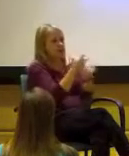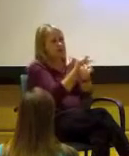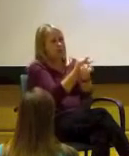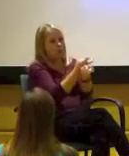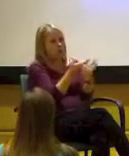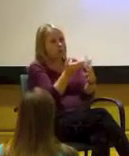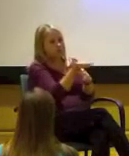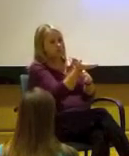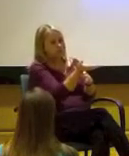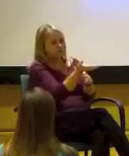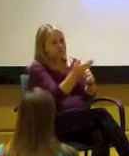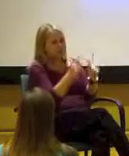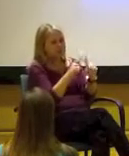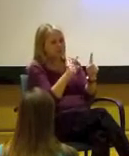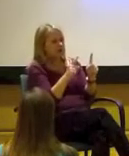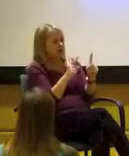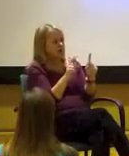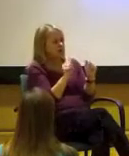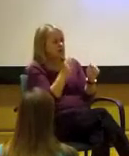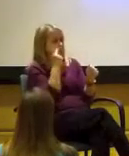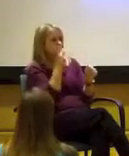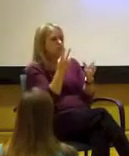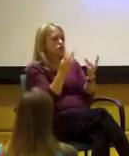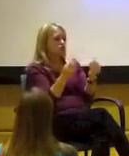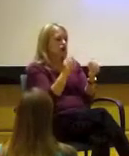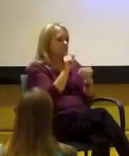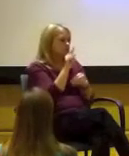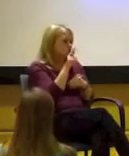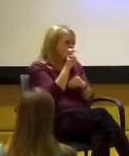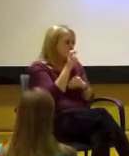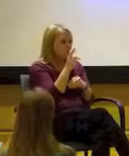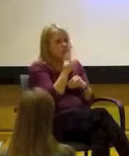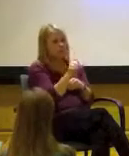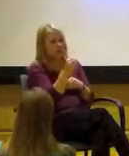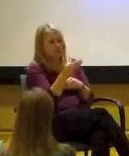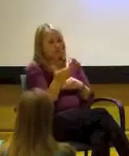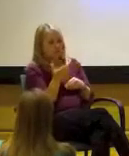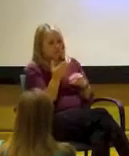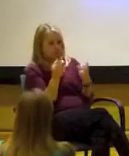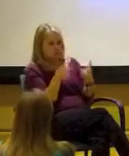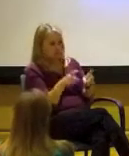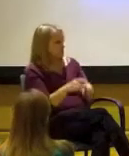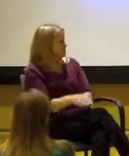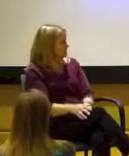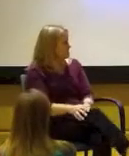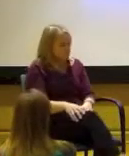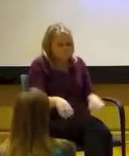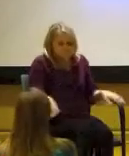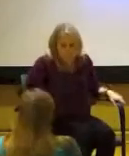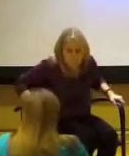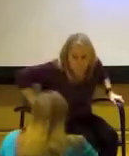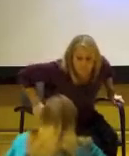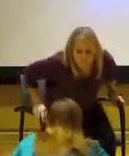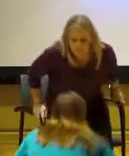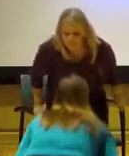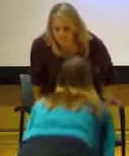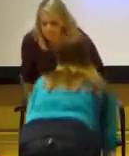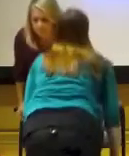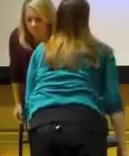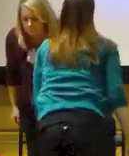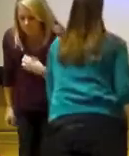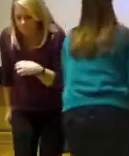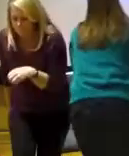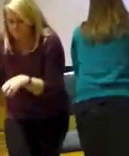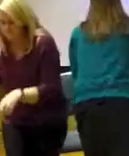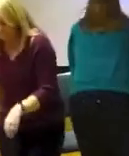it, but there's usually soft tissue or something else that goes through there. But the main study